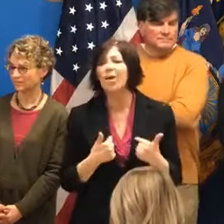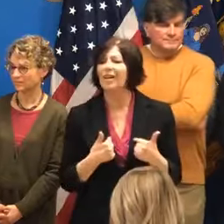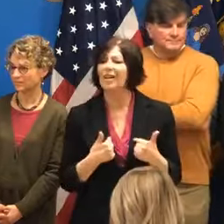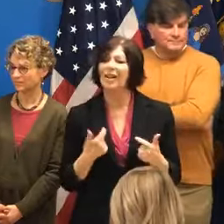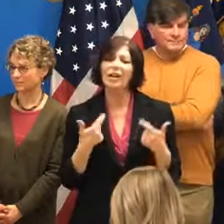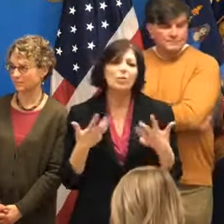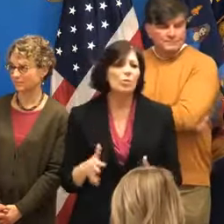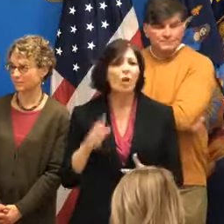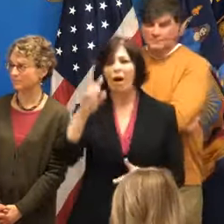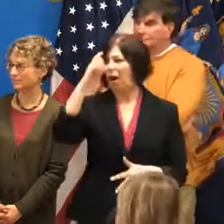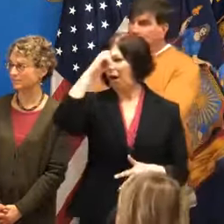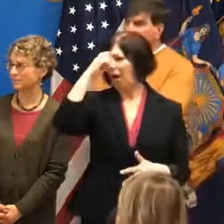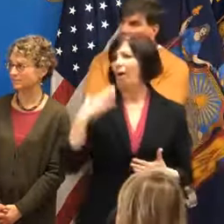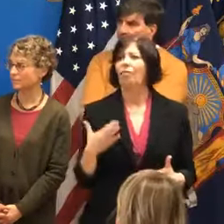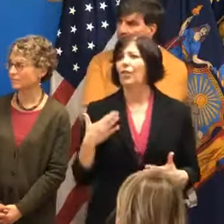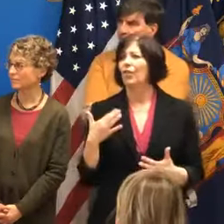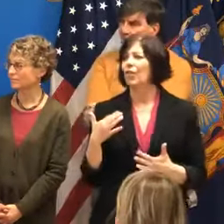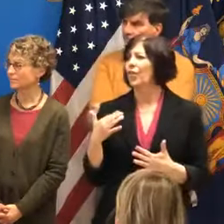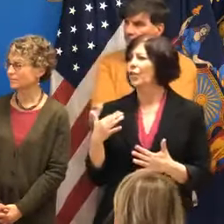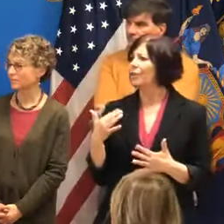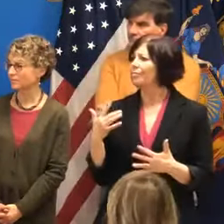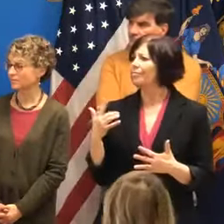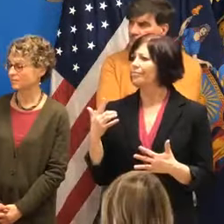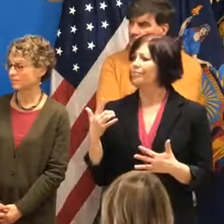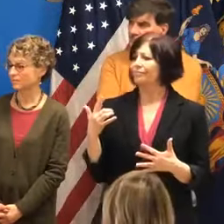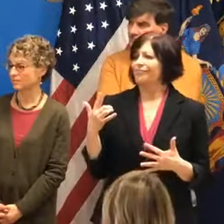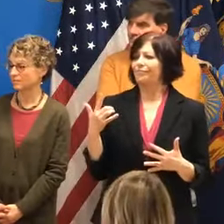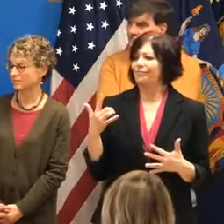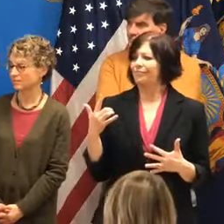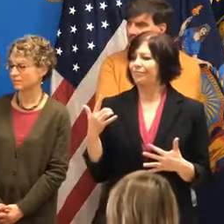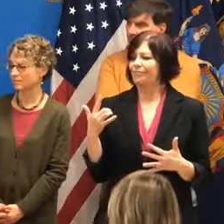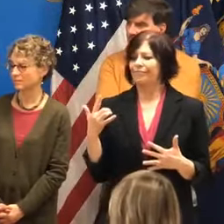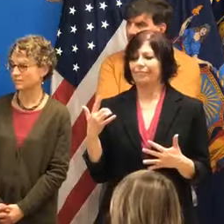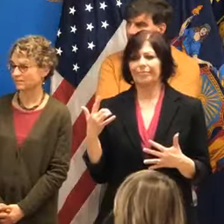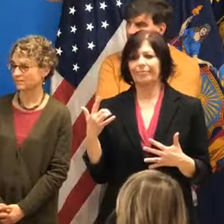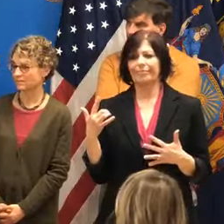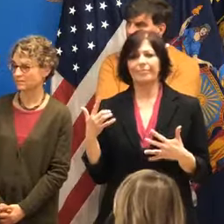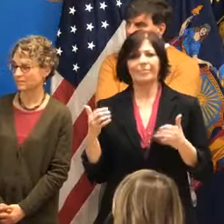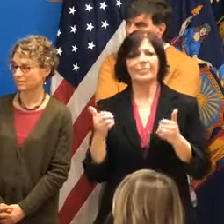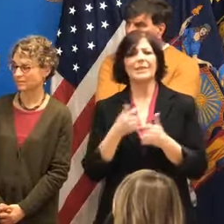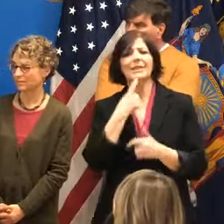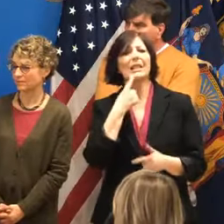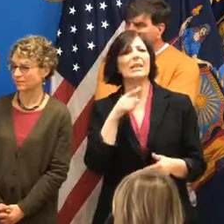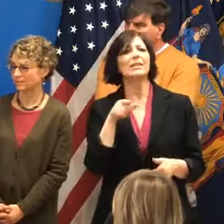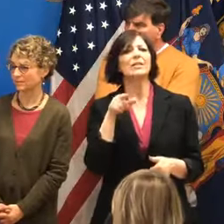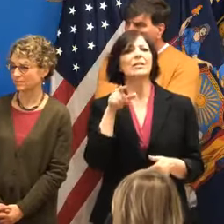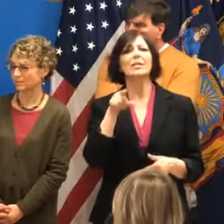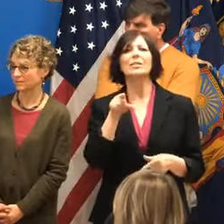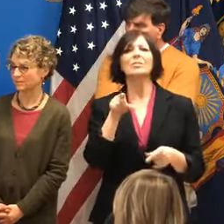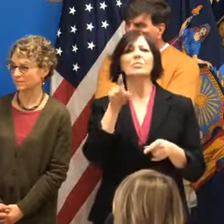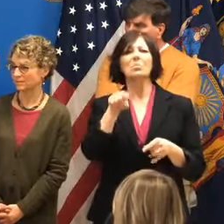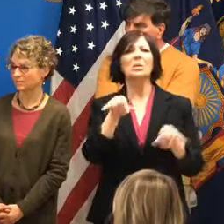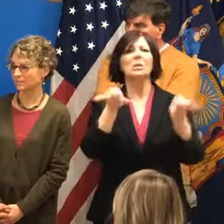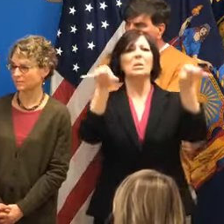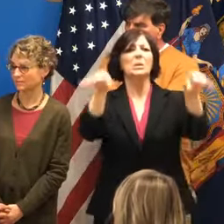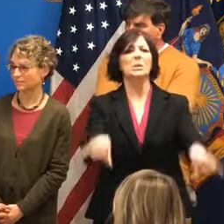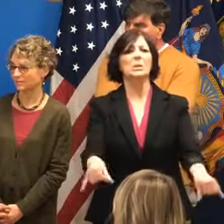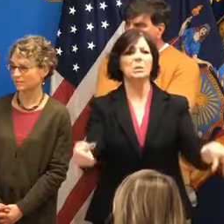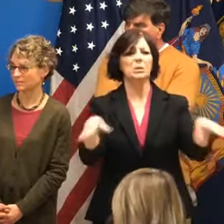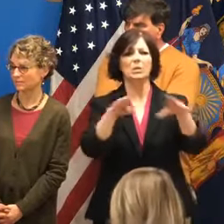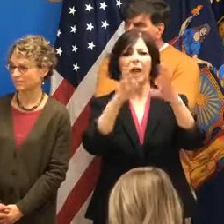have the governor in the New York State basically in consultation with us say we have to do a containment zone like they do in